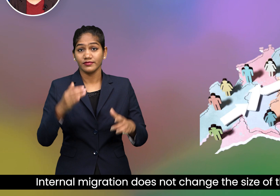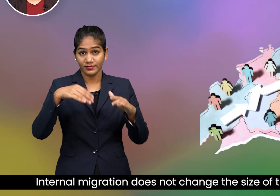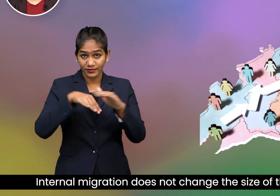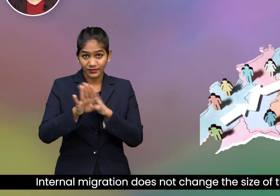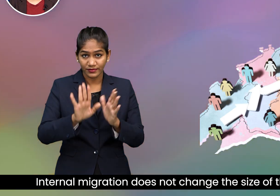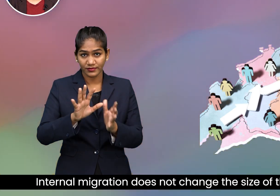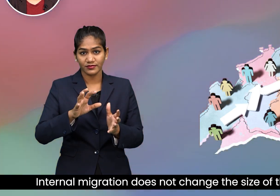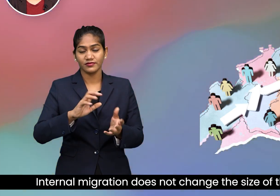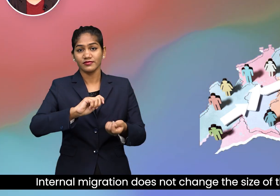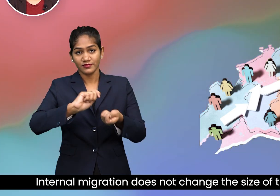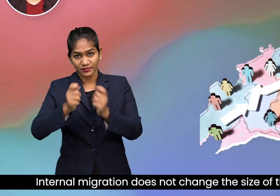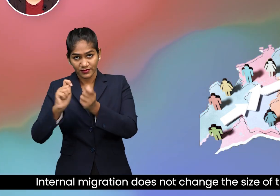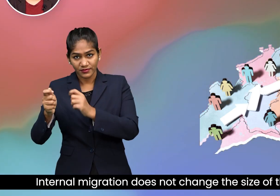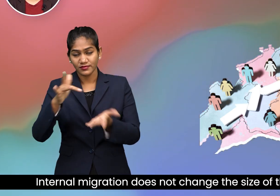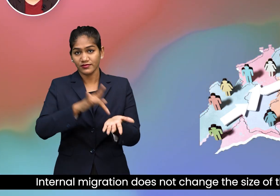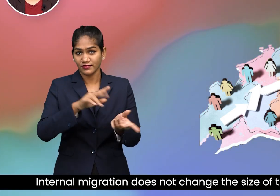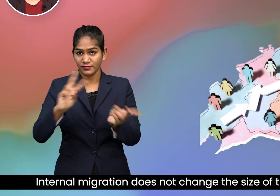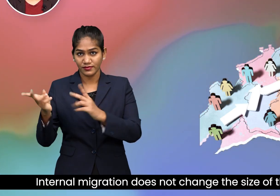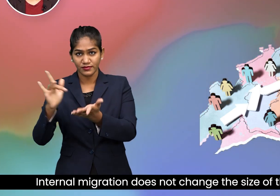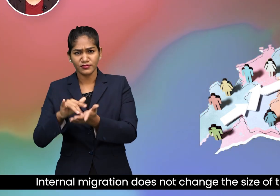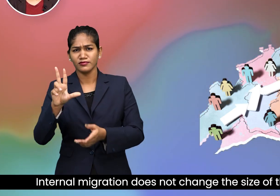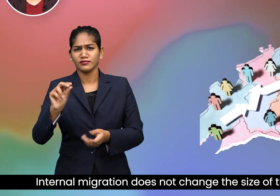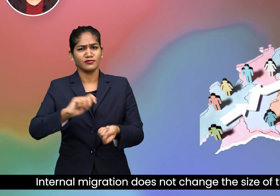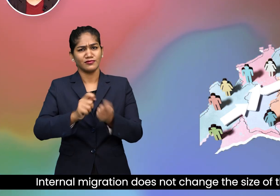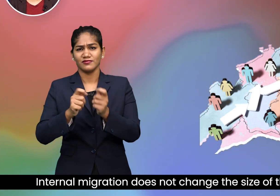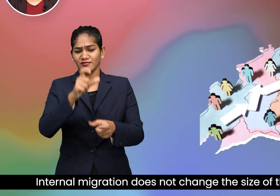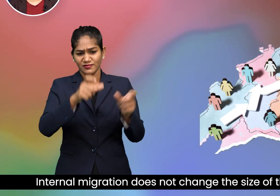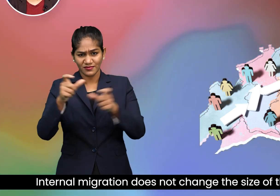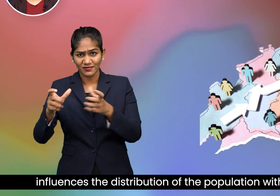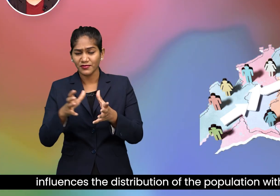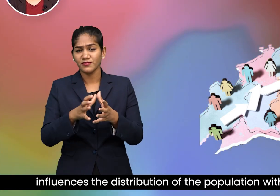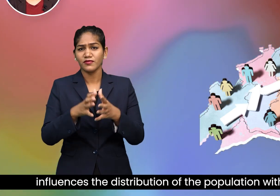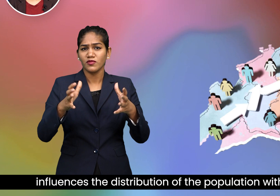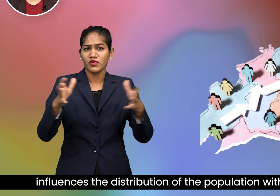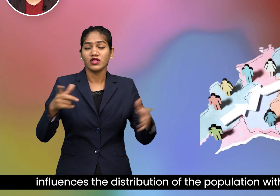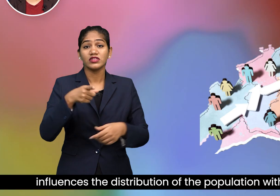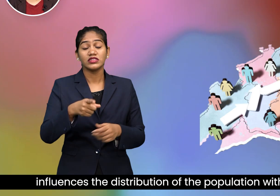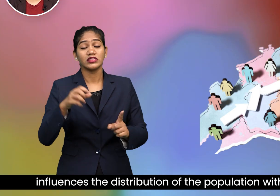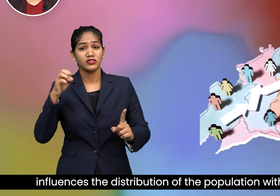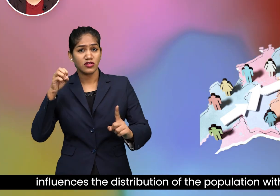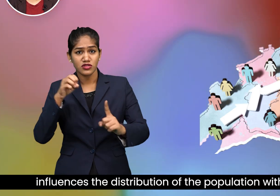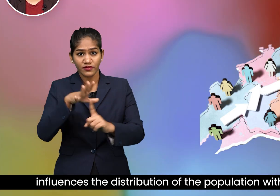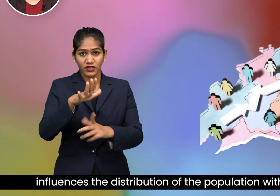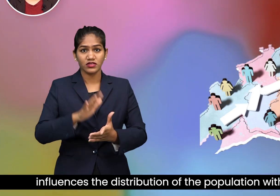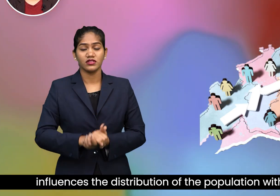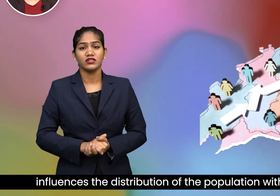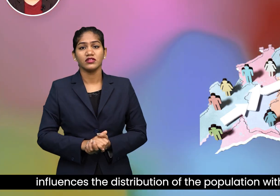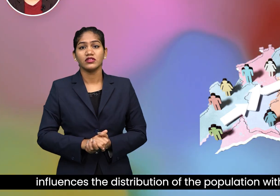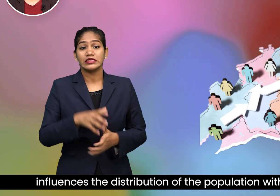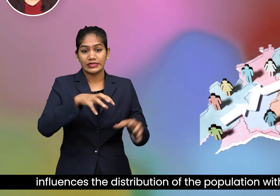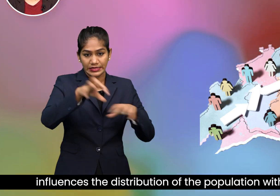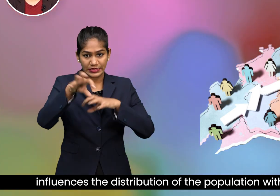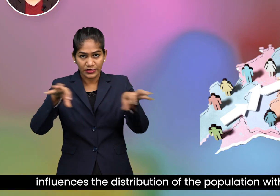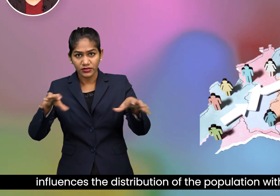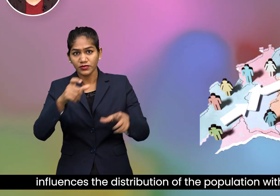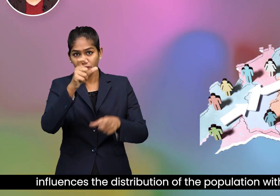Internal migration does not change the size of the population but influences the